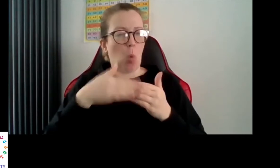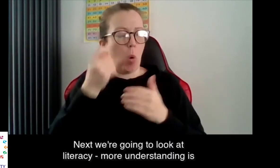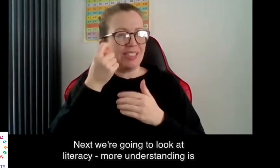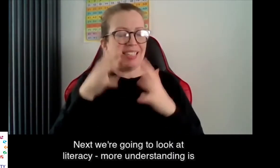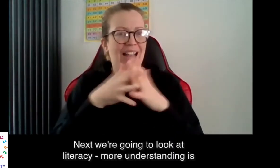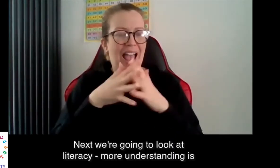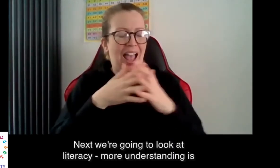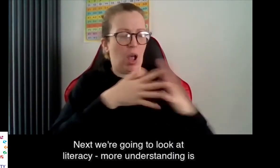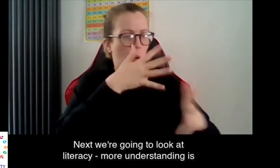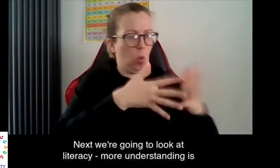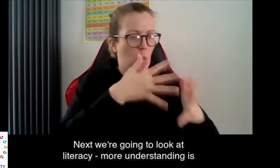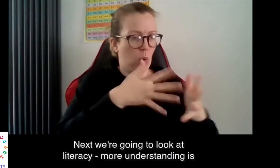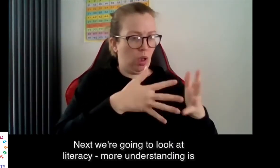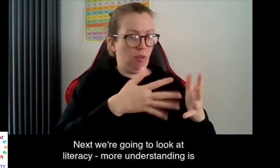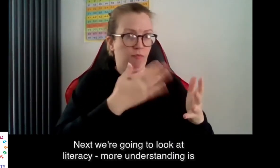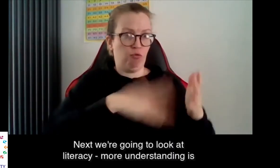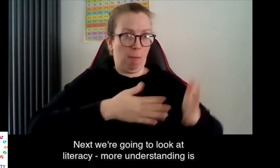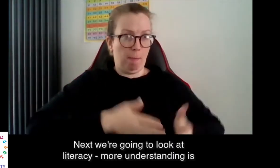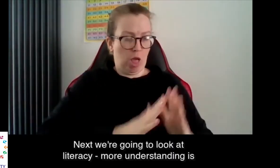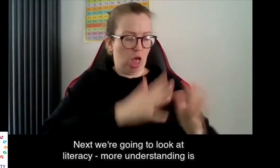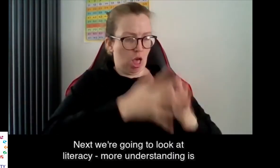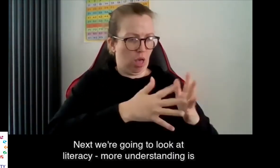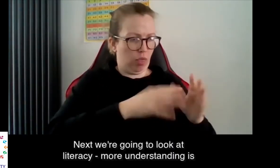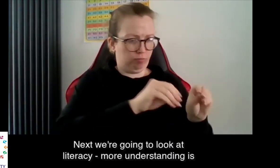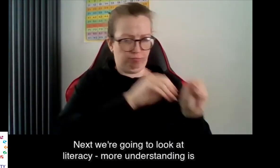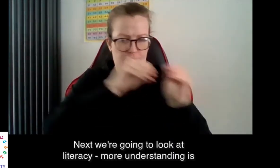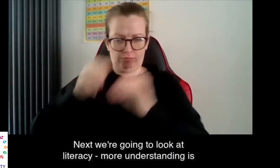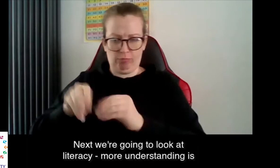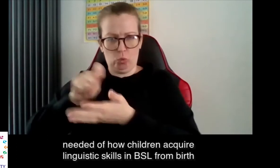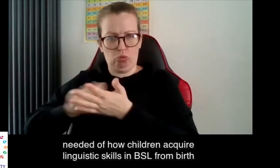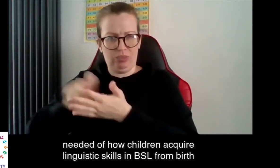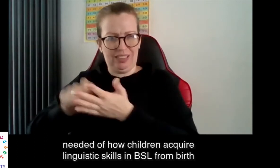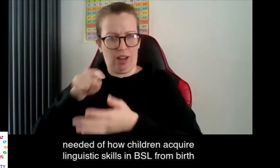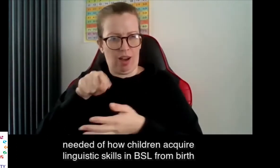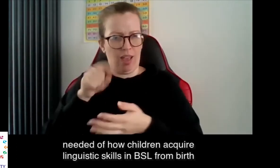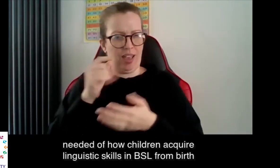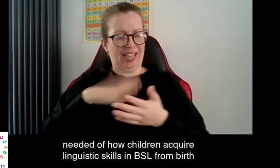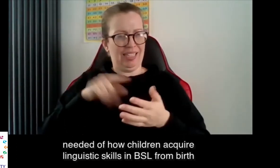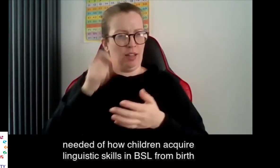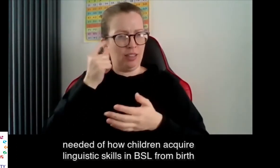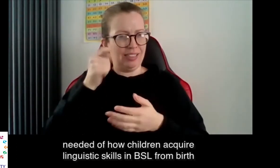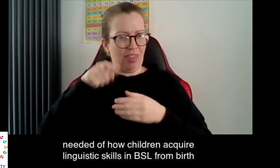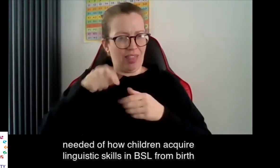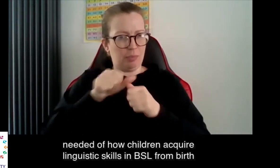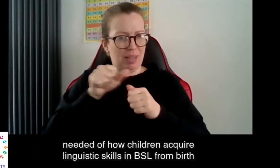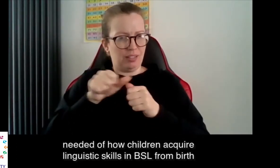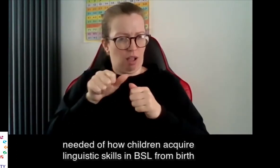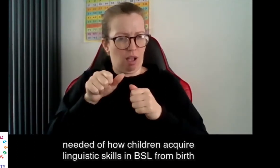Next, we're going to look at literacy. More understanding is needed of how children acquire linguistic skills in BSL